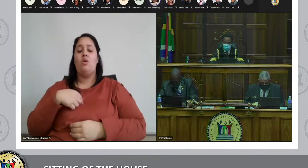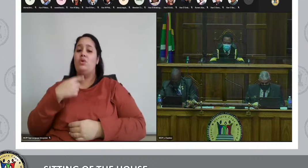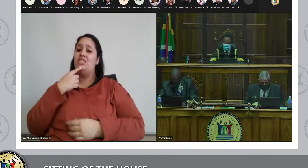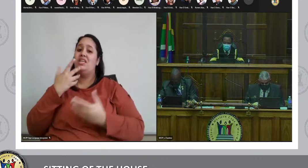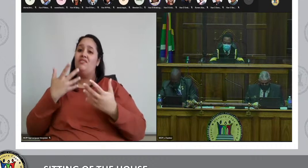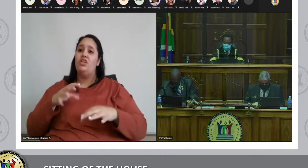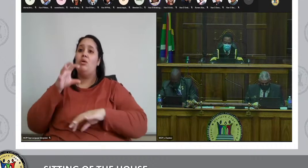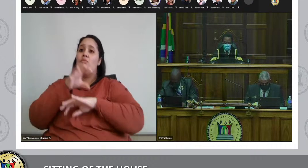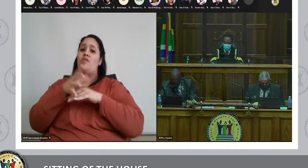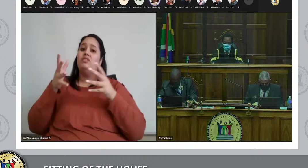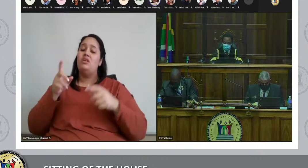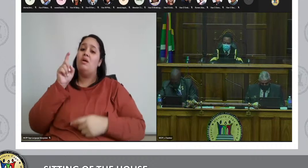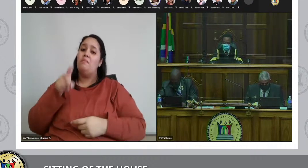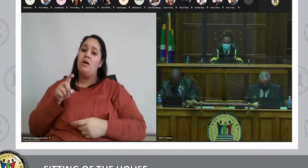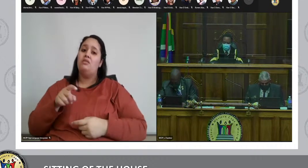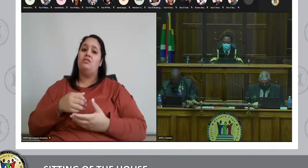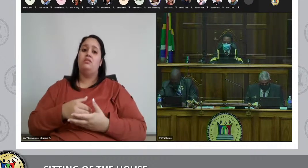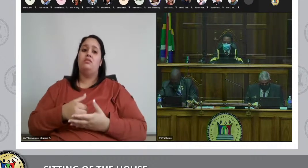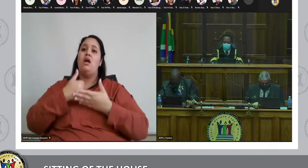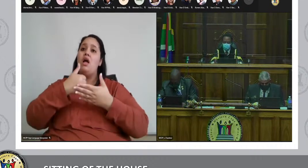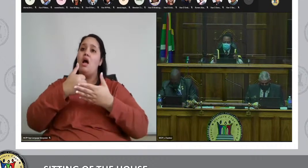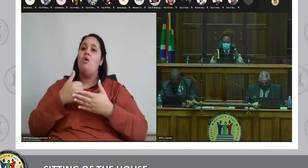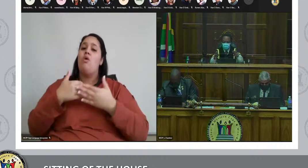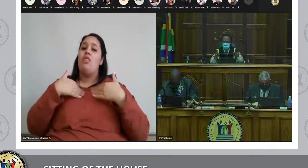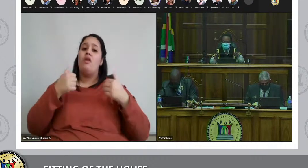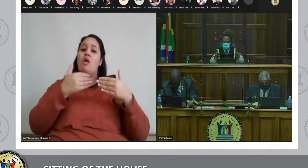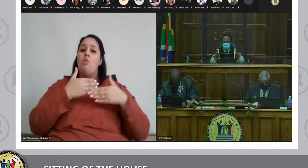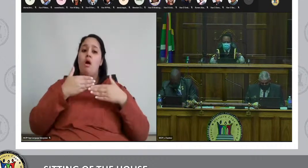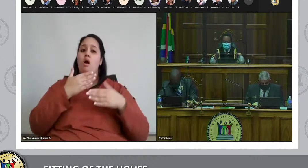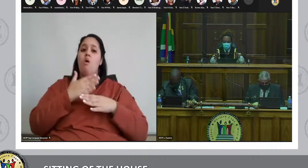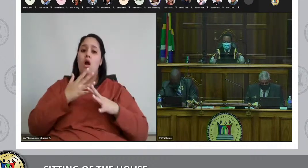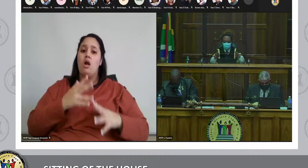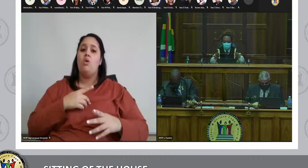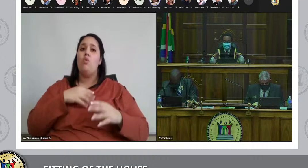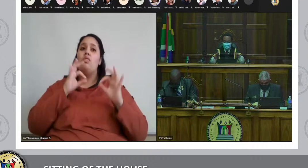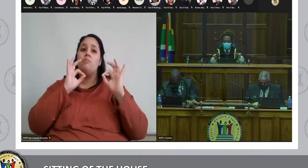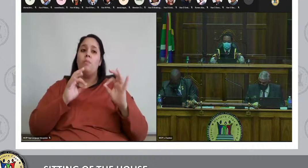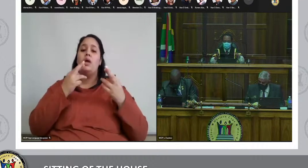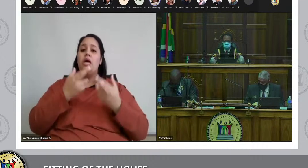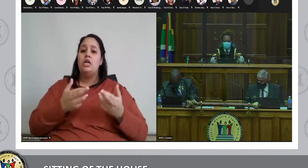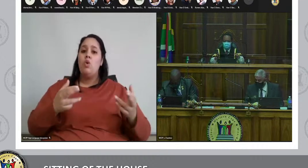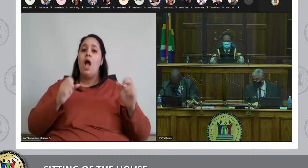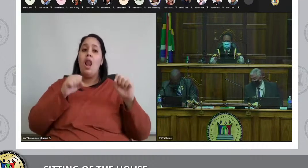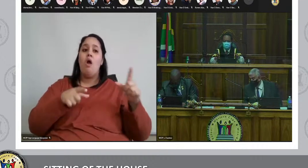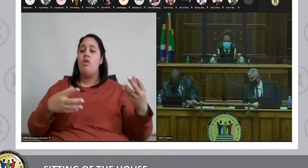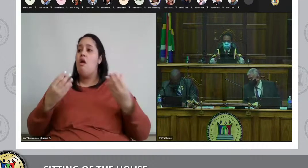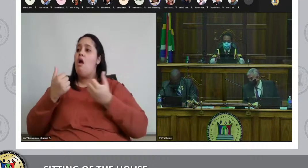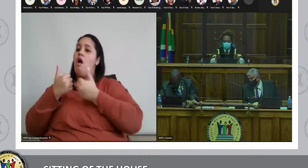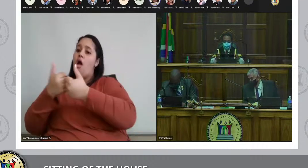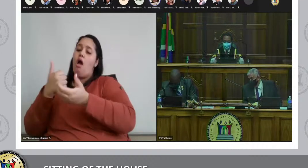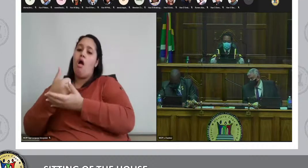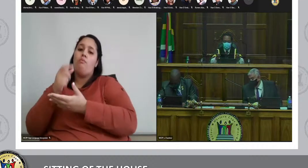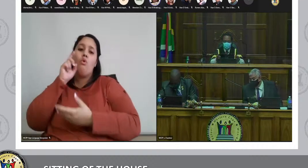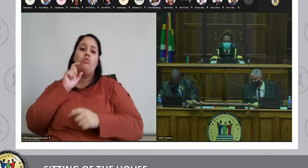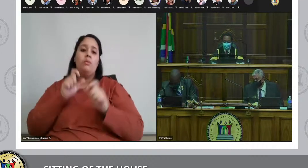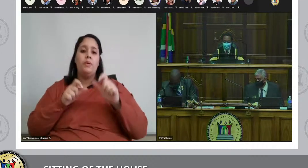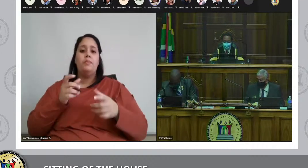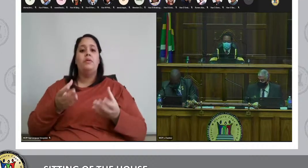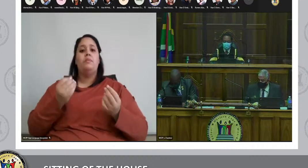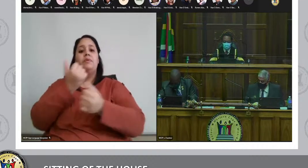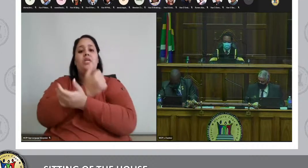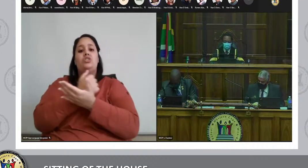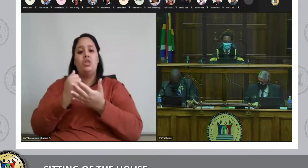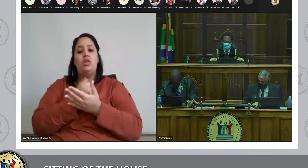province must equip the community healthcare workers with the right resources and allow them to assist elderly with registrations in